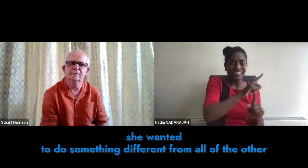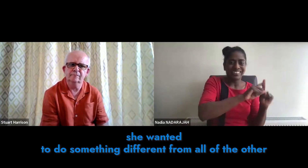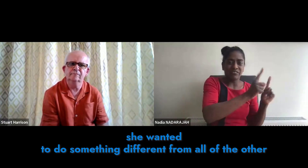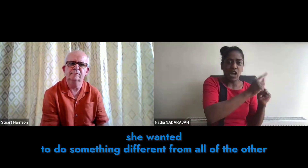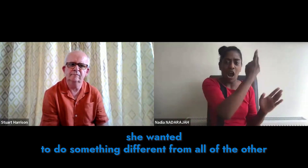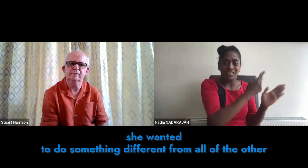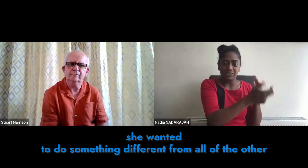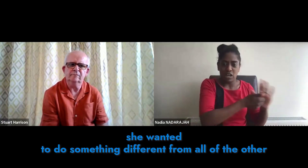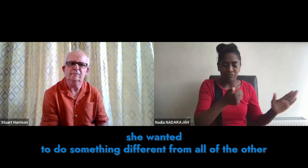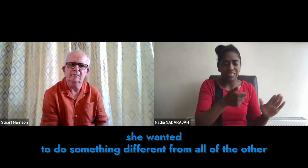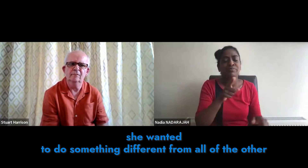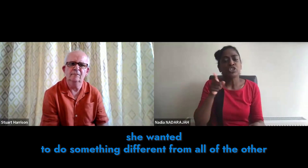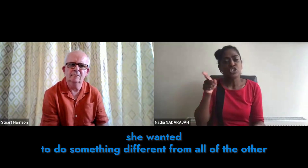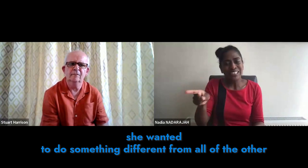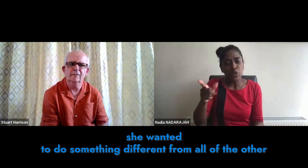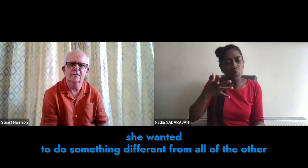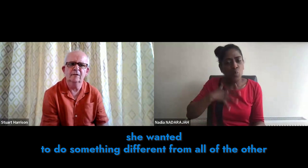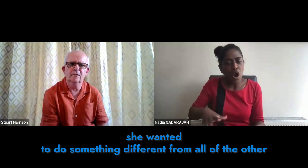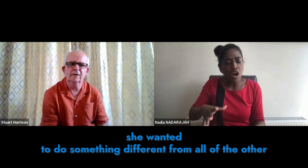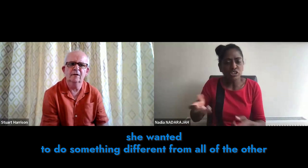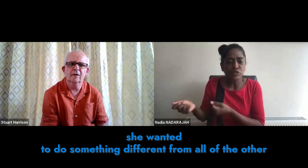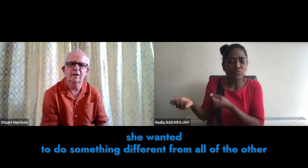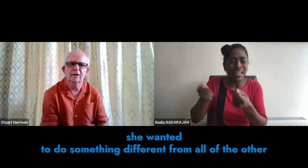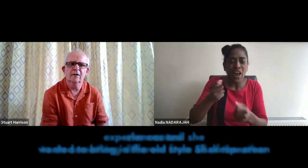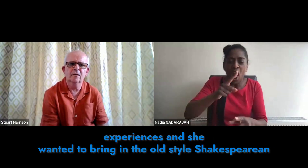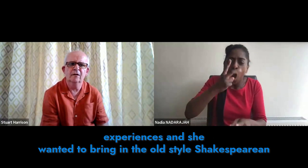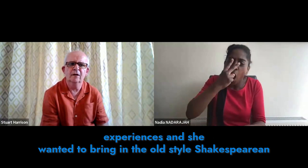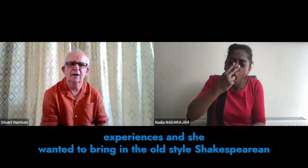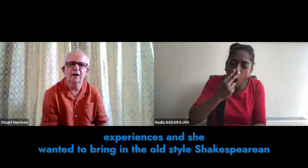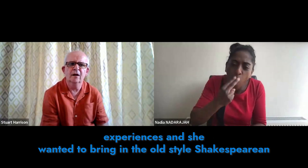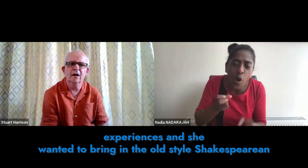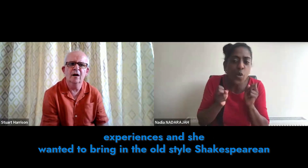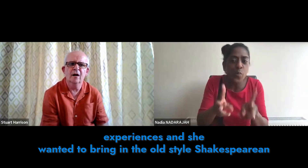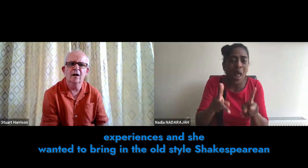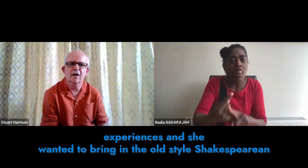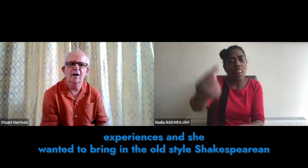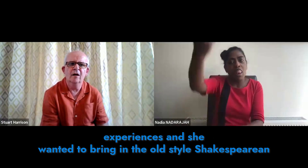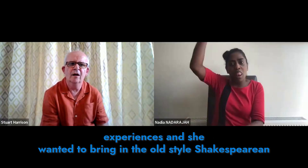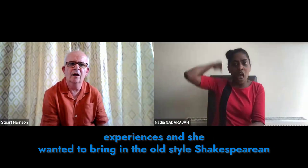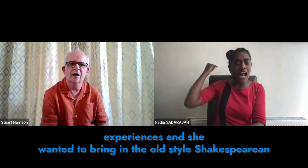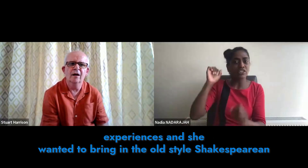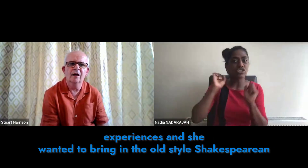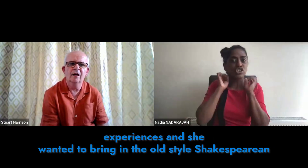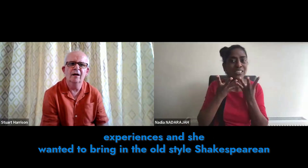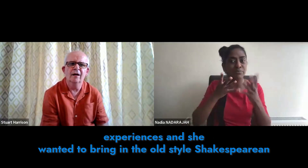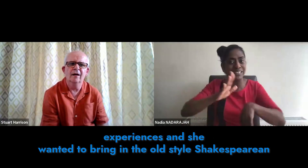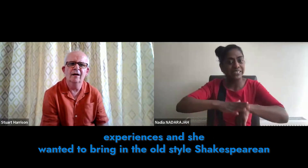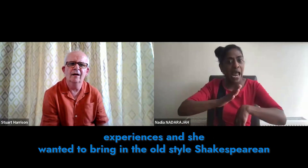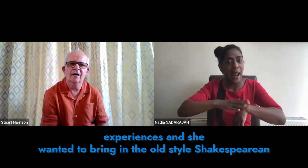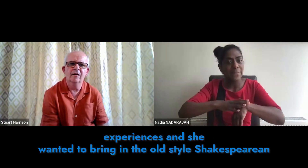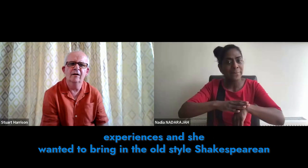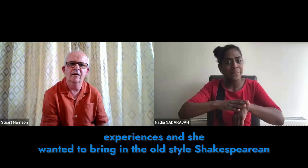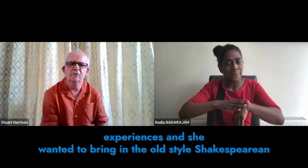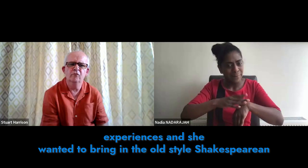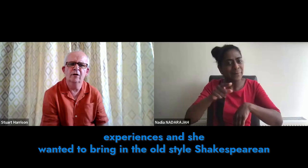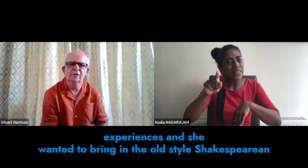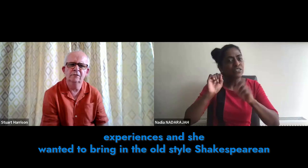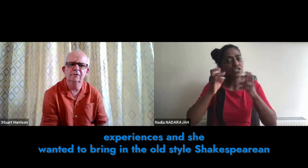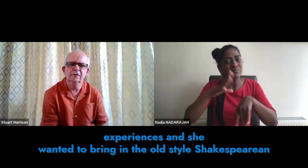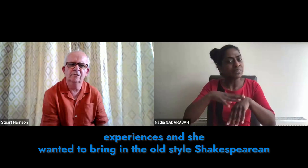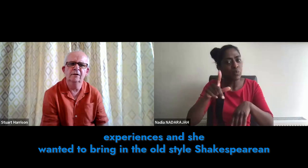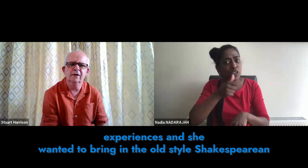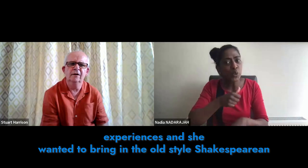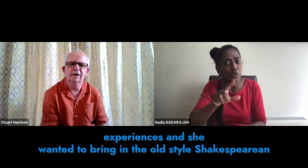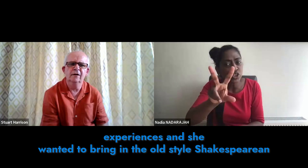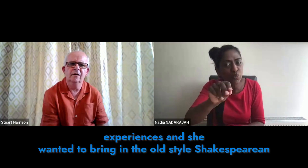to do something different from all of the other experiences. And she wanted to bring in the old